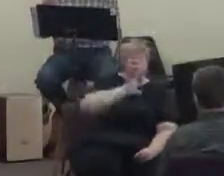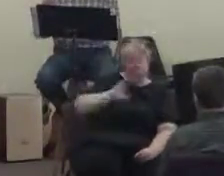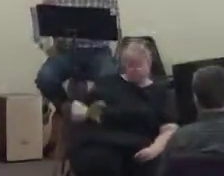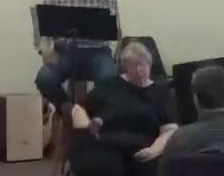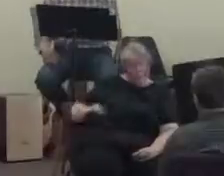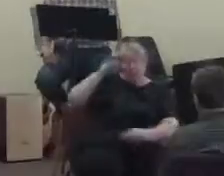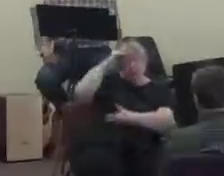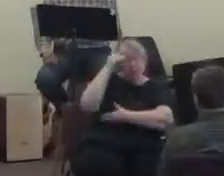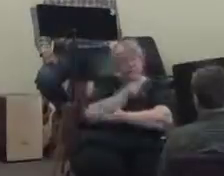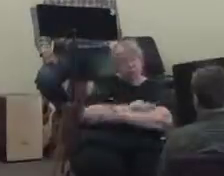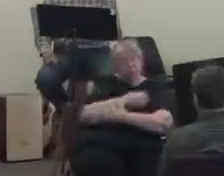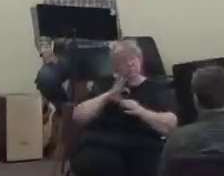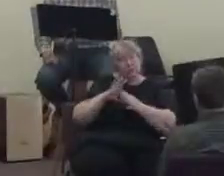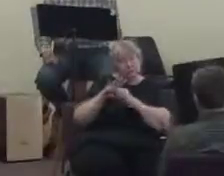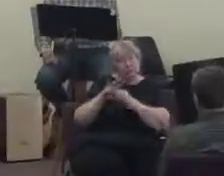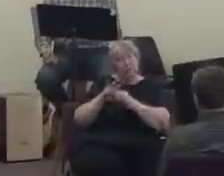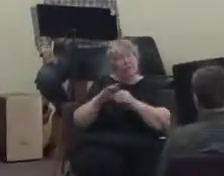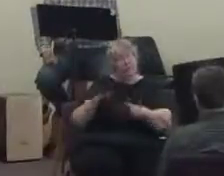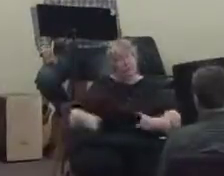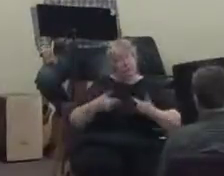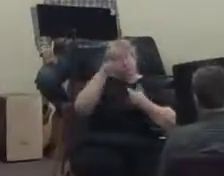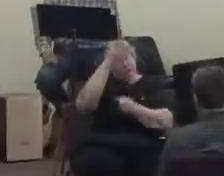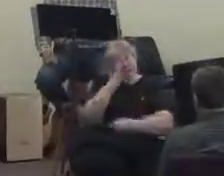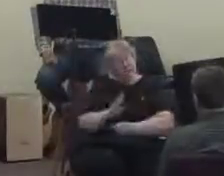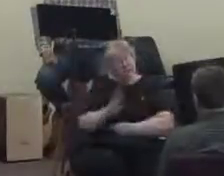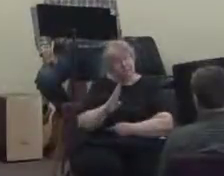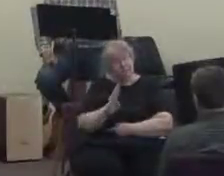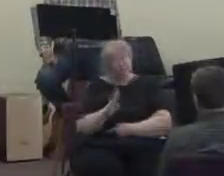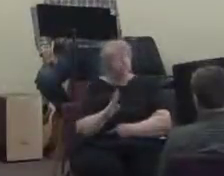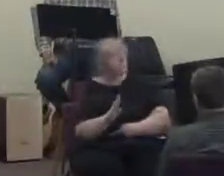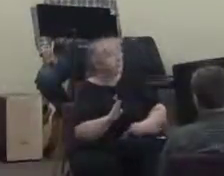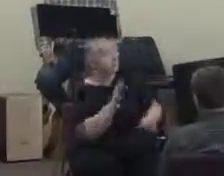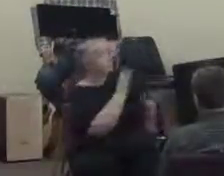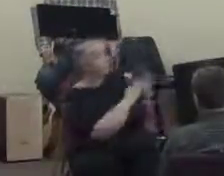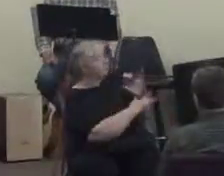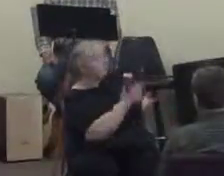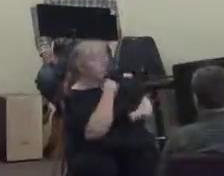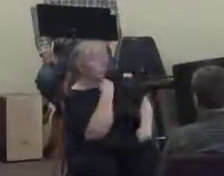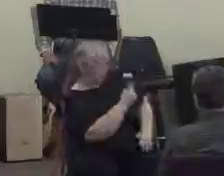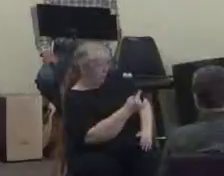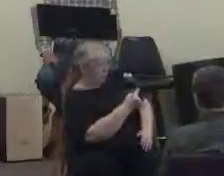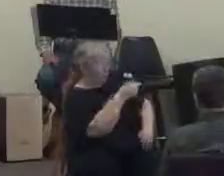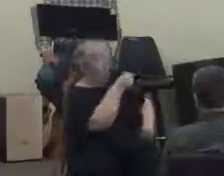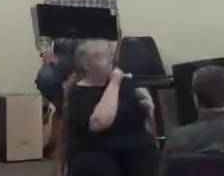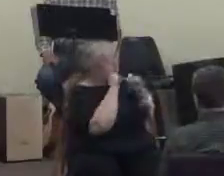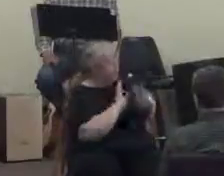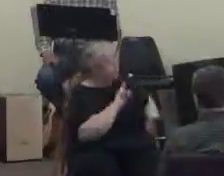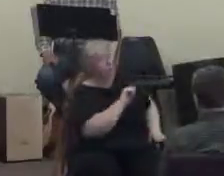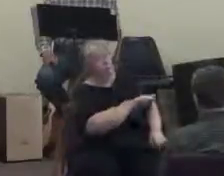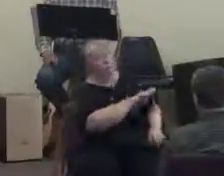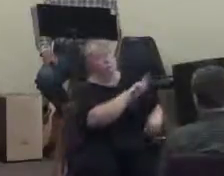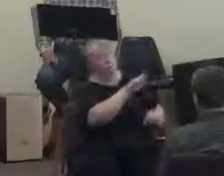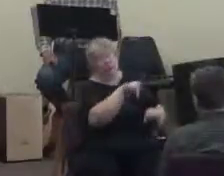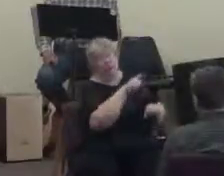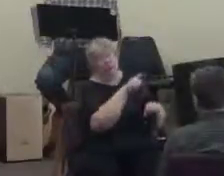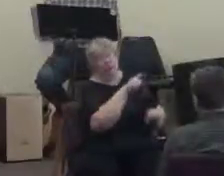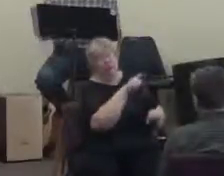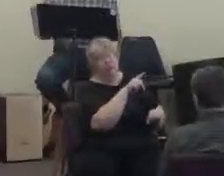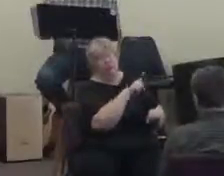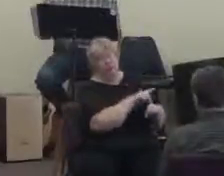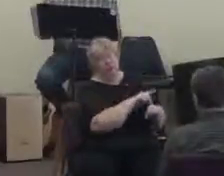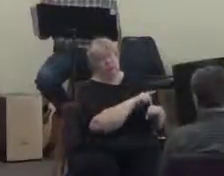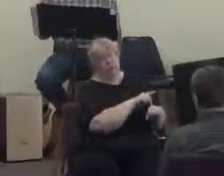of the living God. And Jesus replied, blessed are you, Simon, son of Jonah, for this